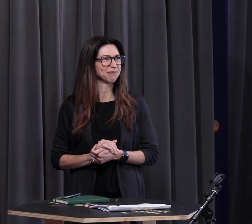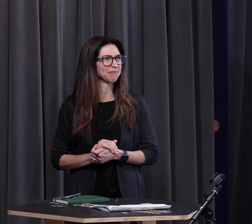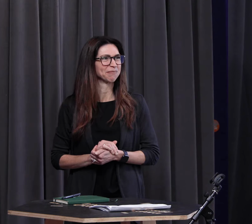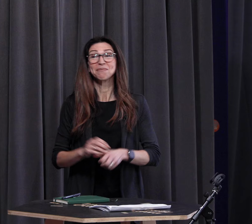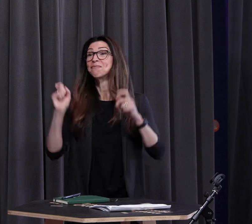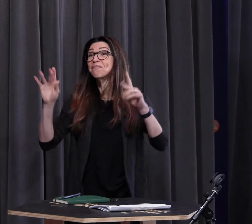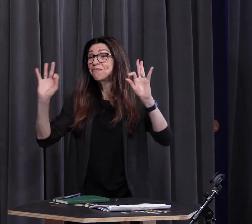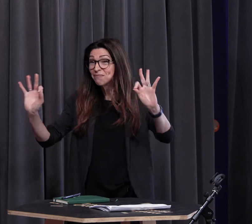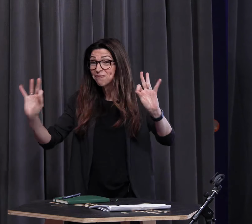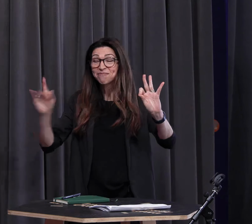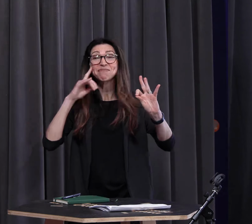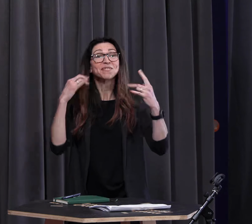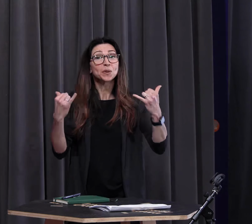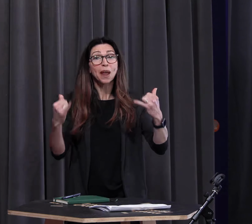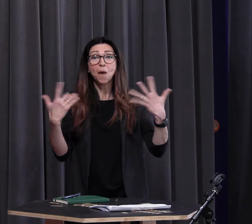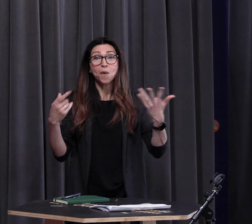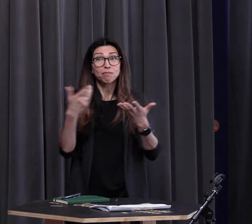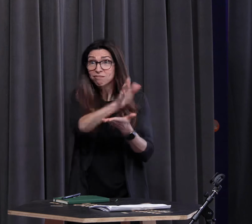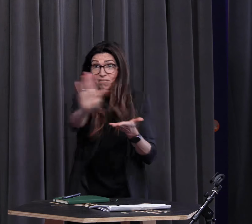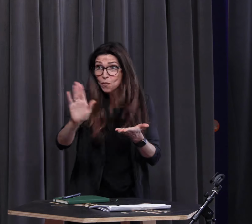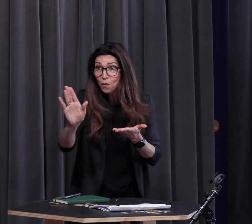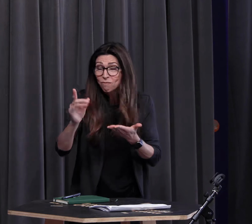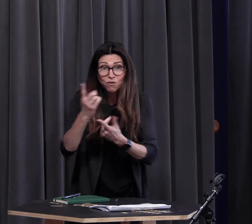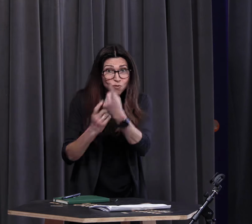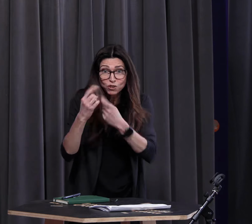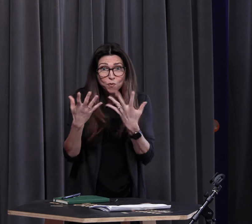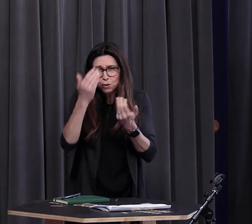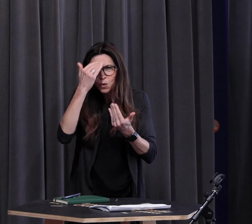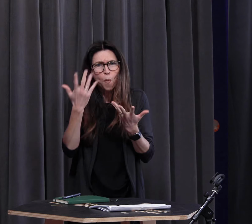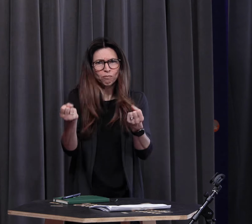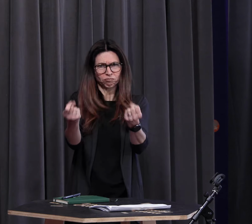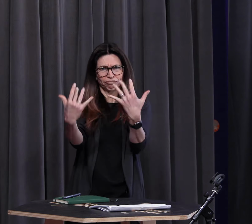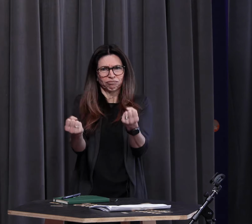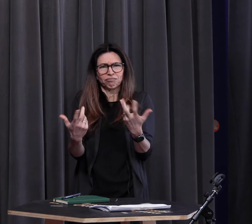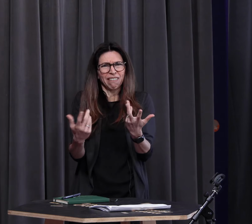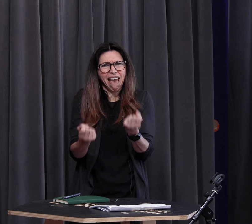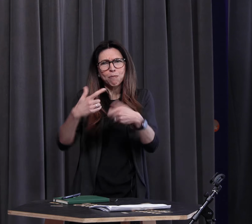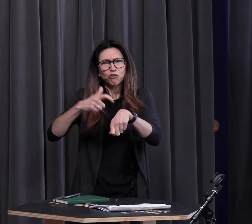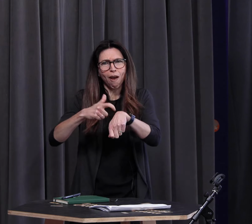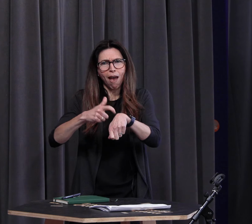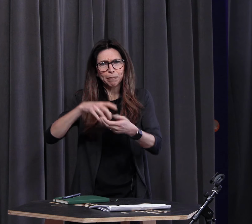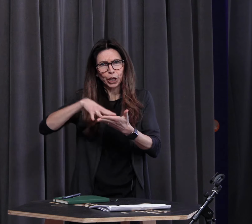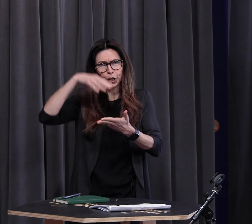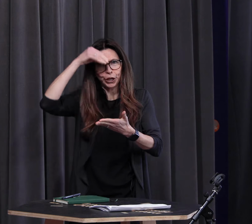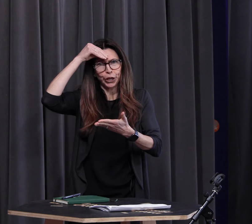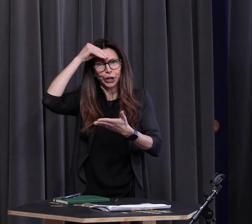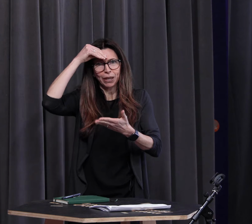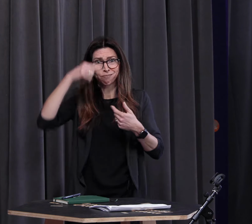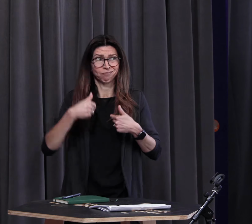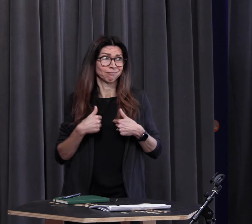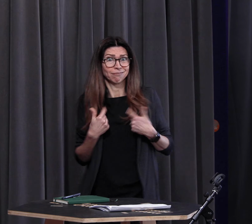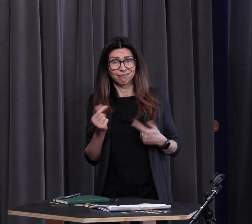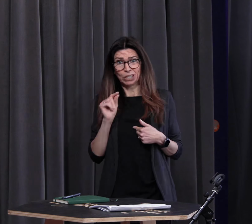Okay, so how long does it take to learn a sign language? Obviously, I'm 20 plus years and still learning.